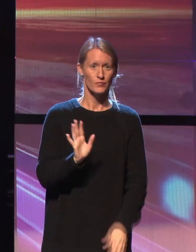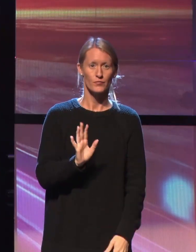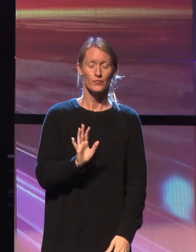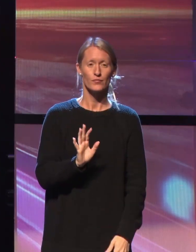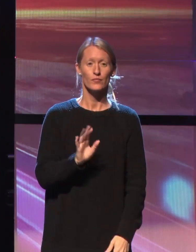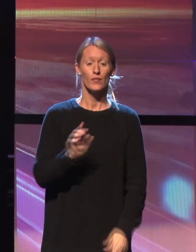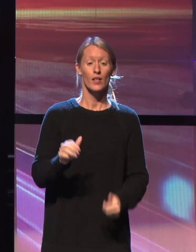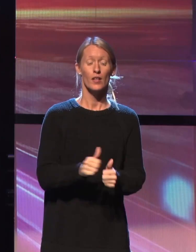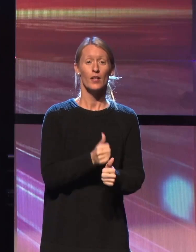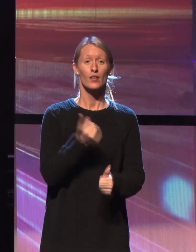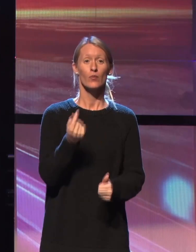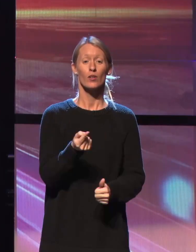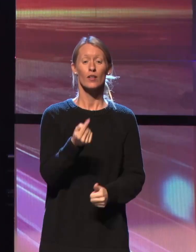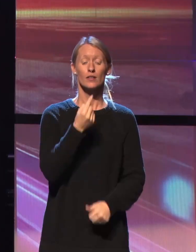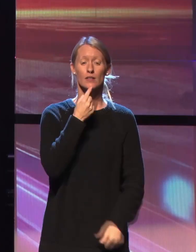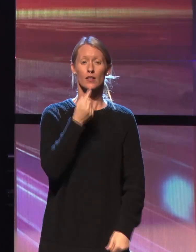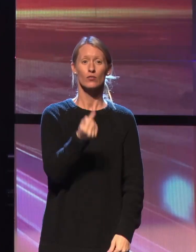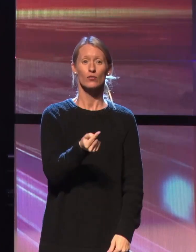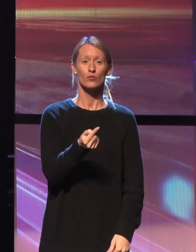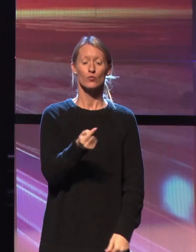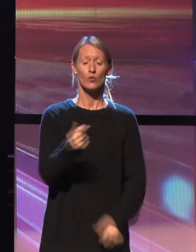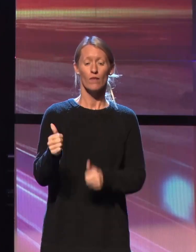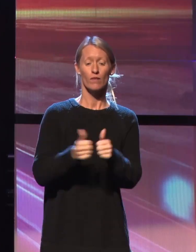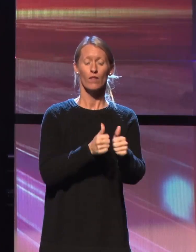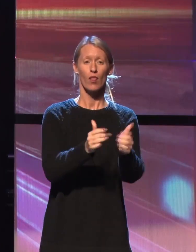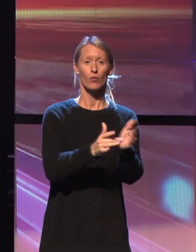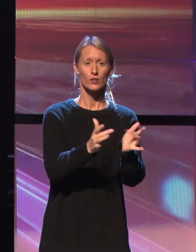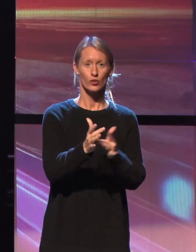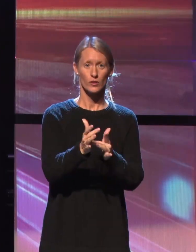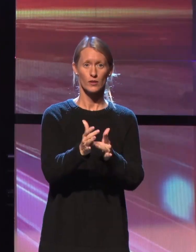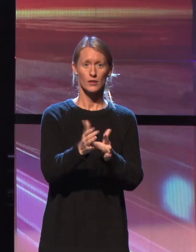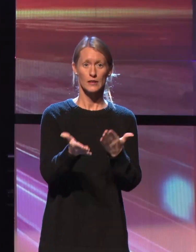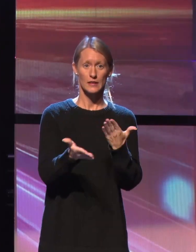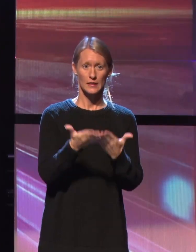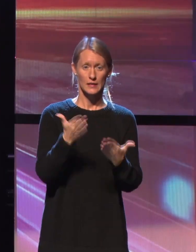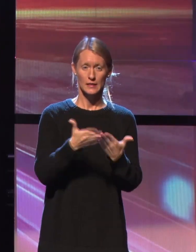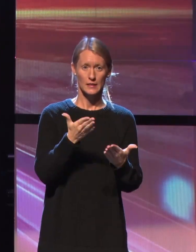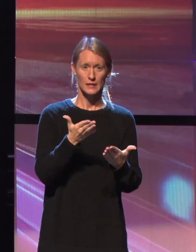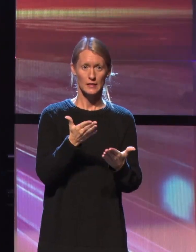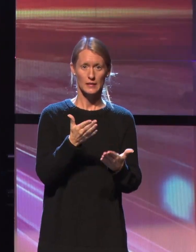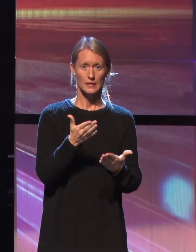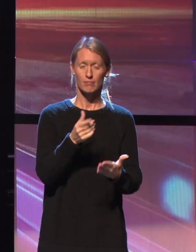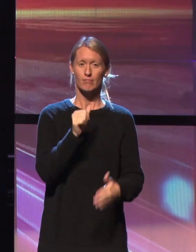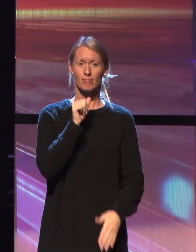Anybody who tells you following Jesus is easy, they're seriously misguided.